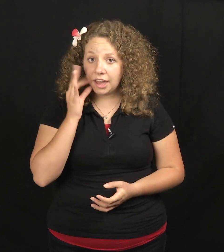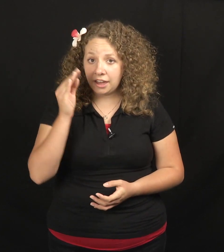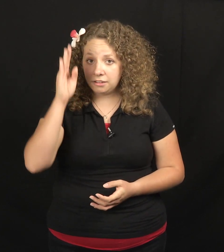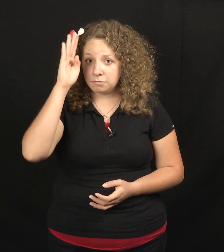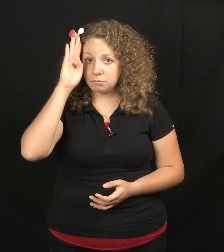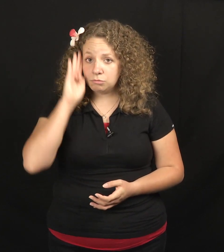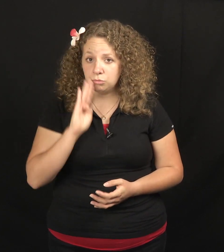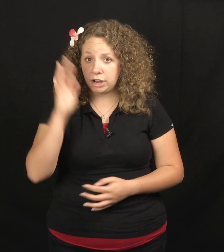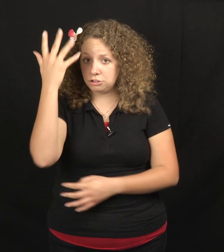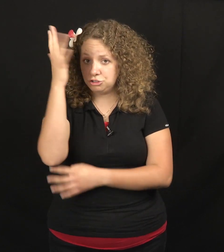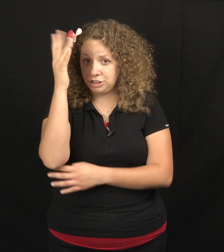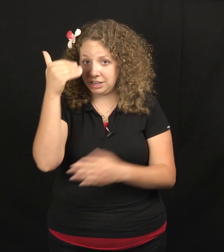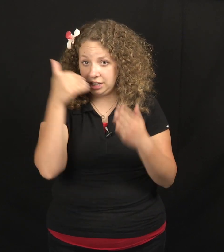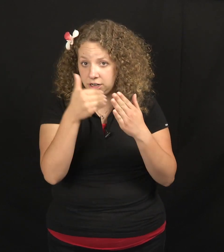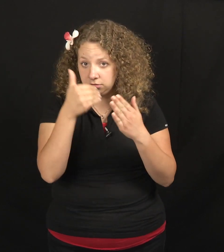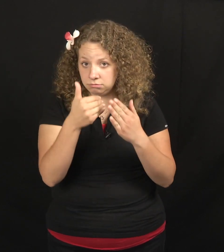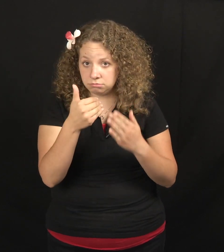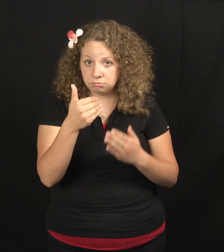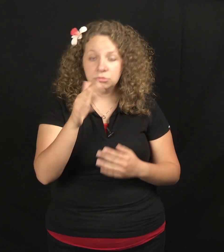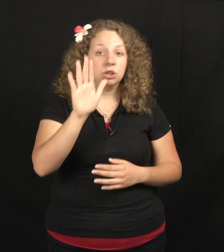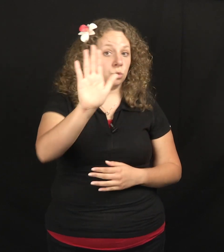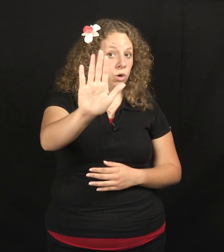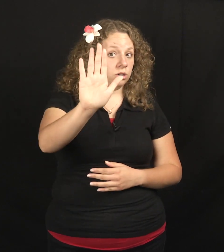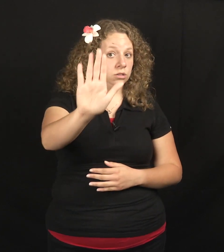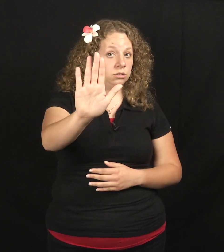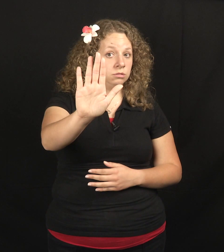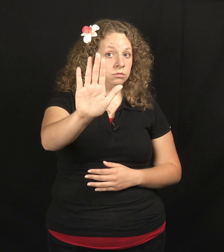Cat, brown tree near, yours.